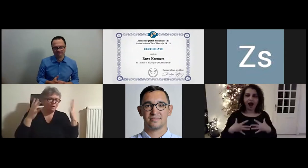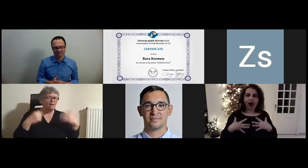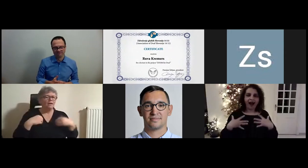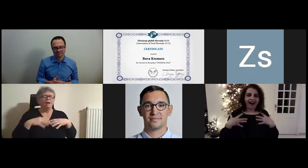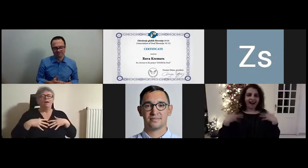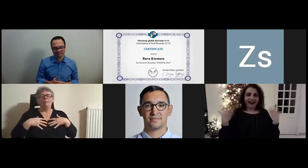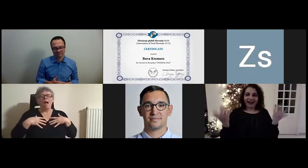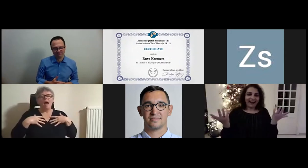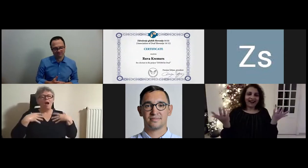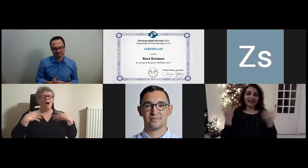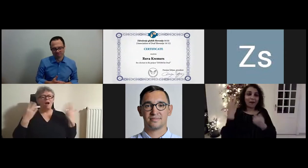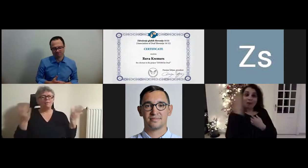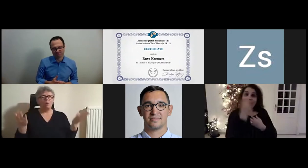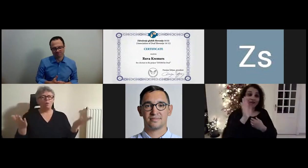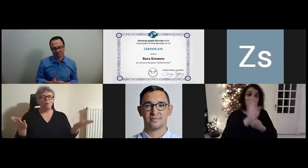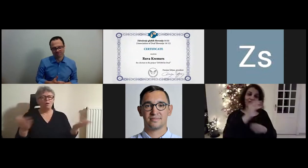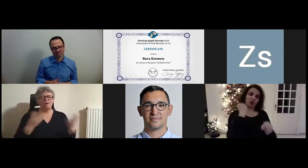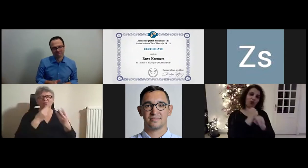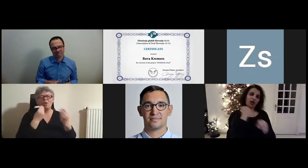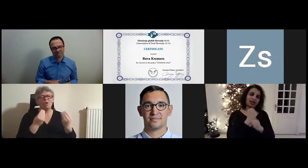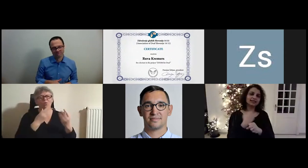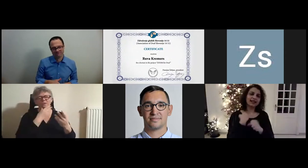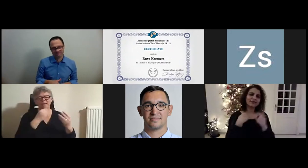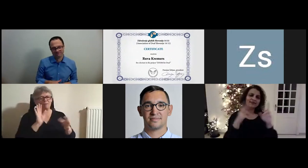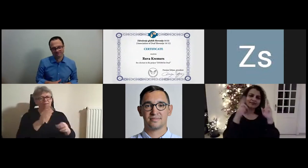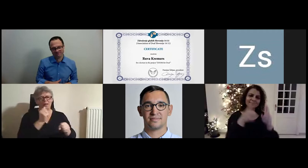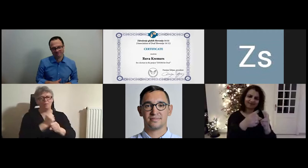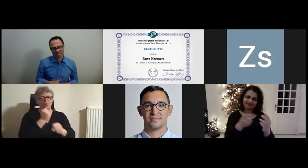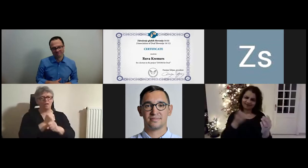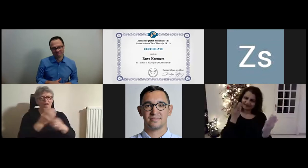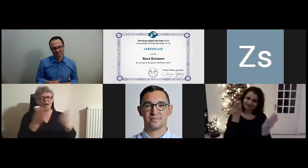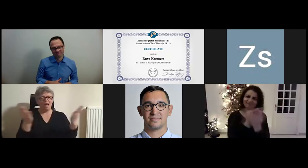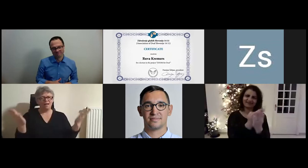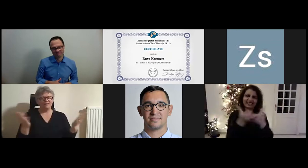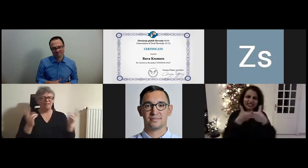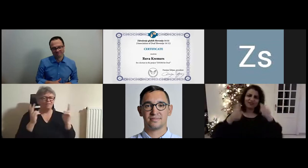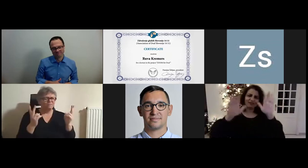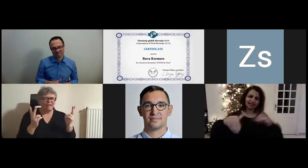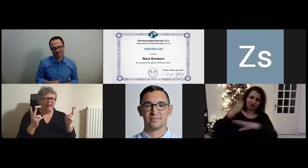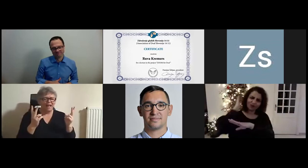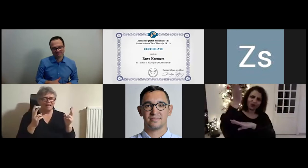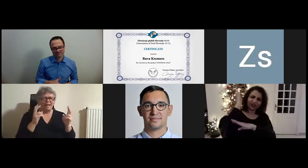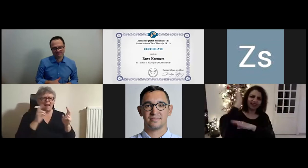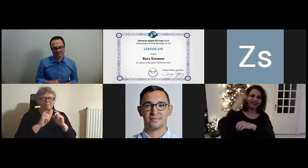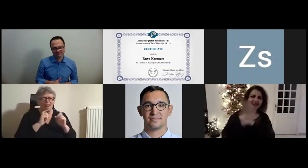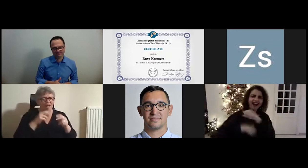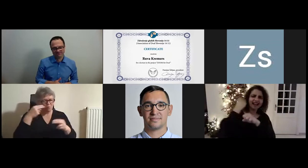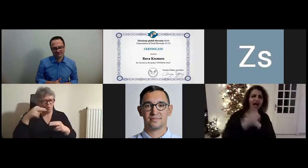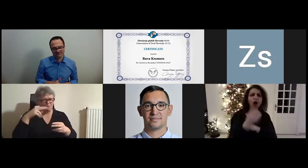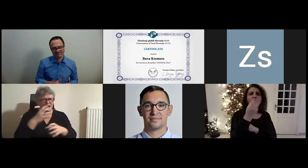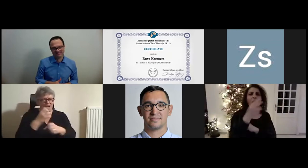There's nothing like this in the world. So I'm very, very inspired. Beautiful work. Keep on